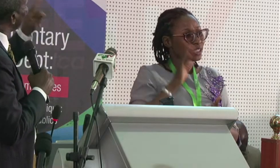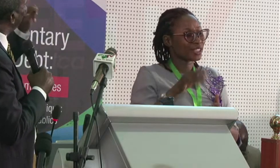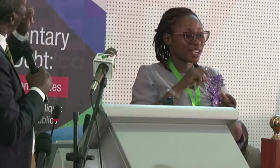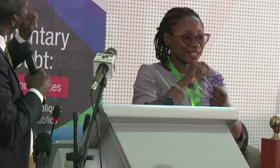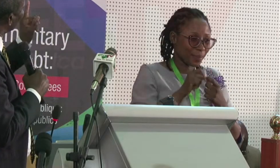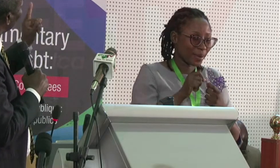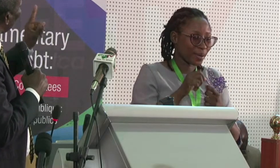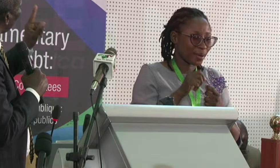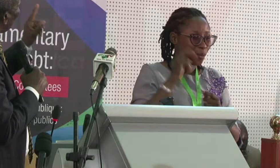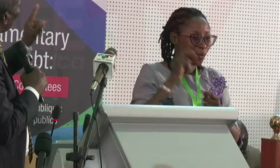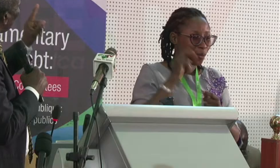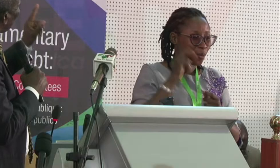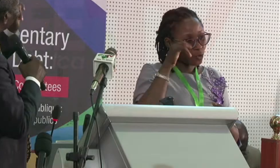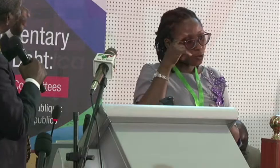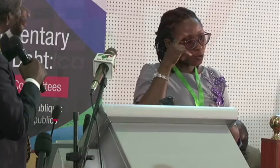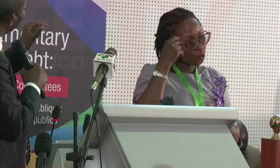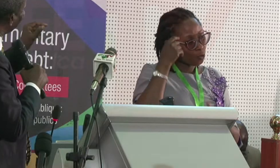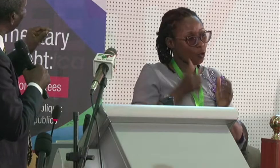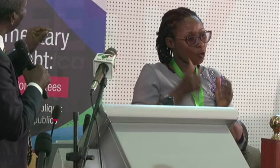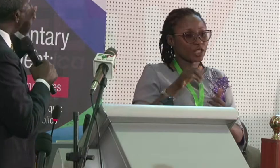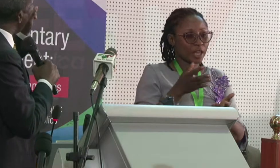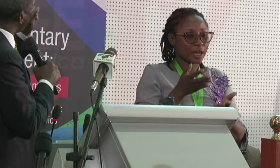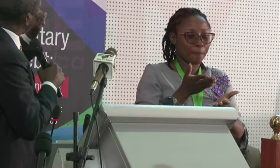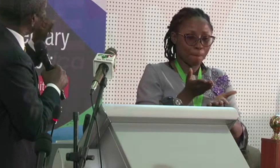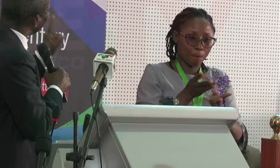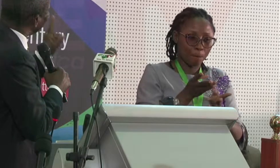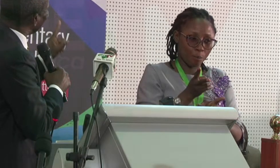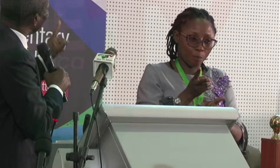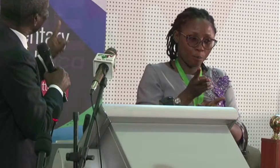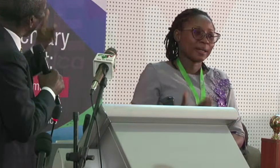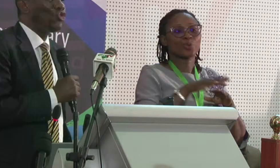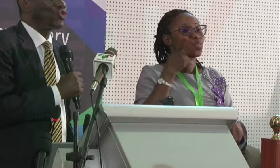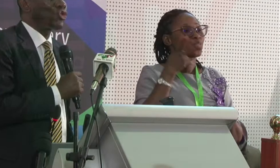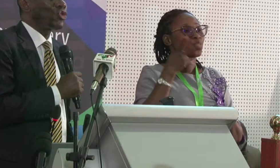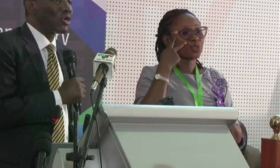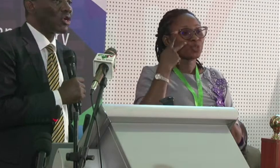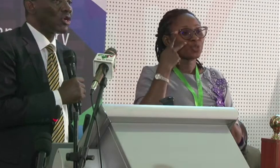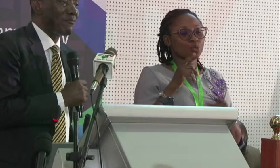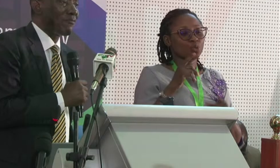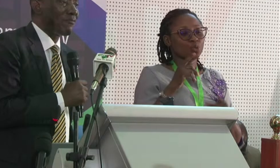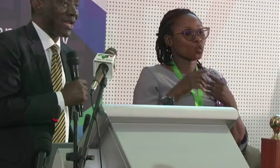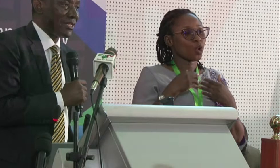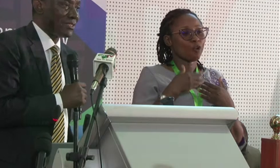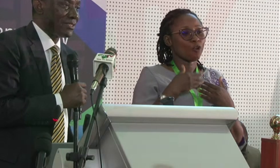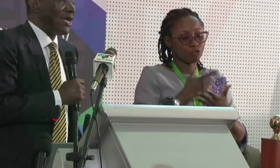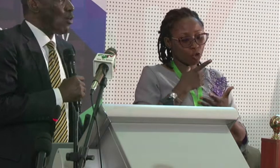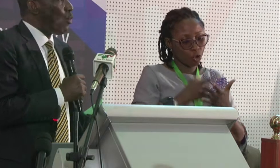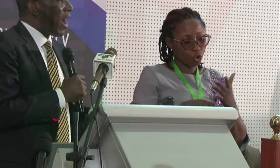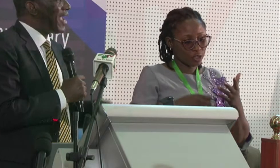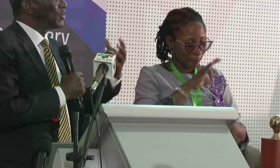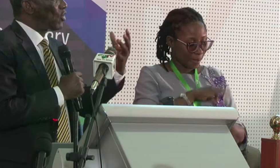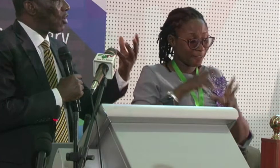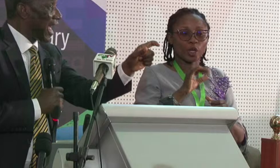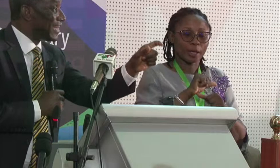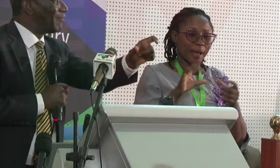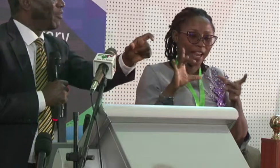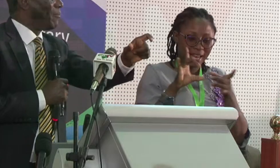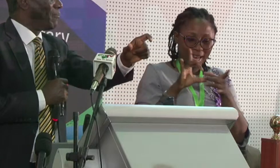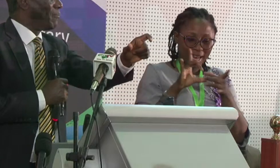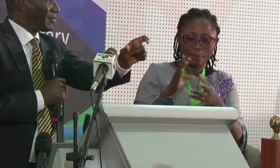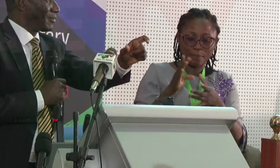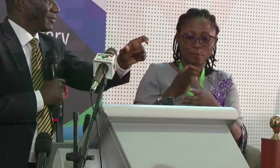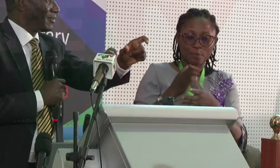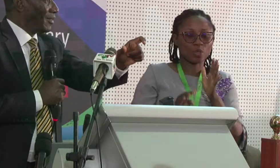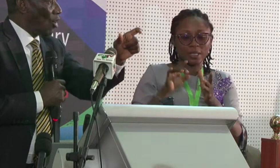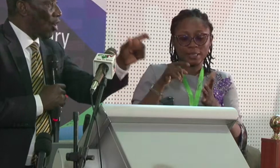specify the purpose for which the borrow is intended and present a cost-benefit analysis. Why is cost and